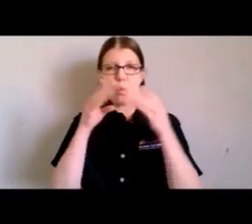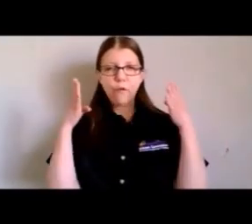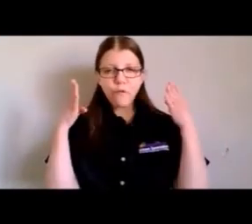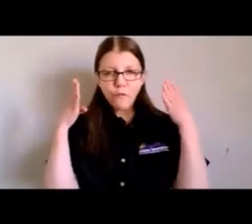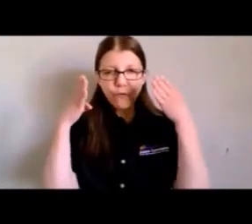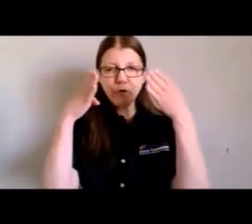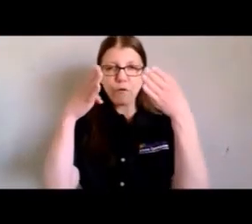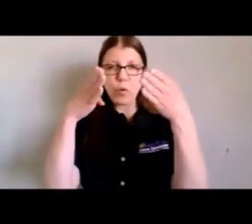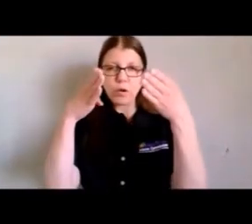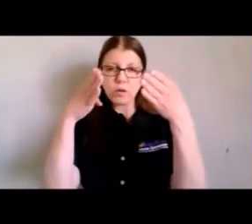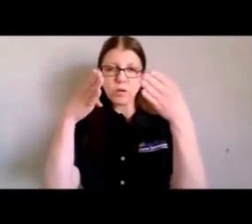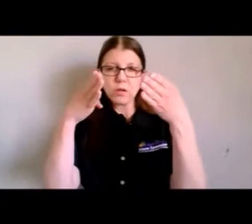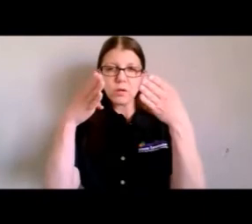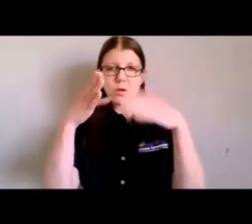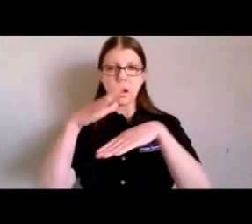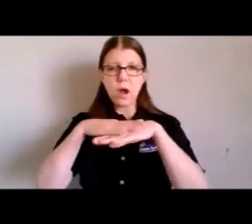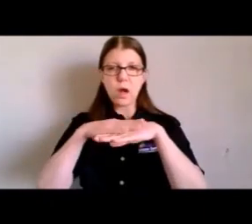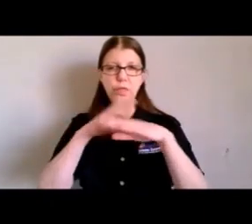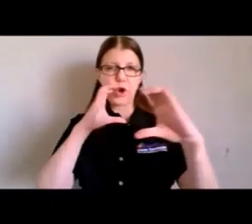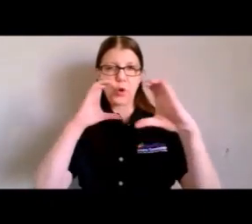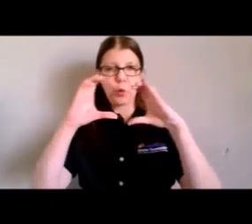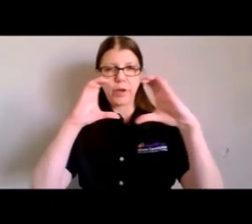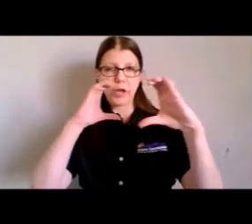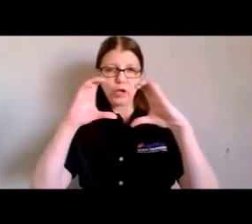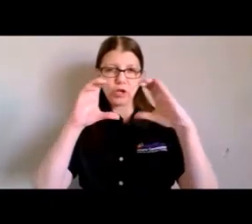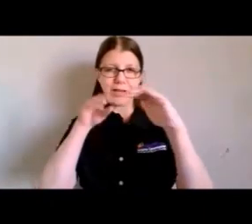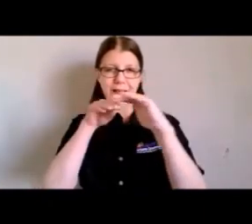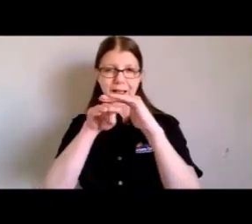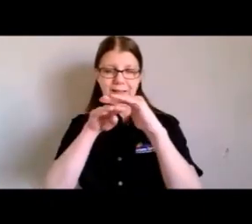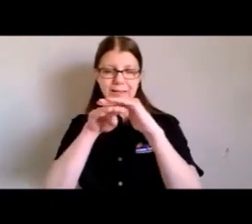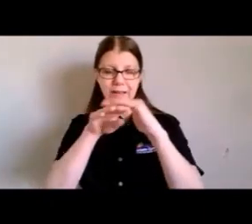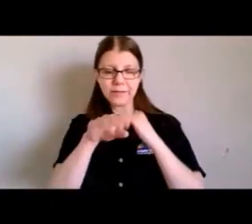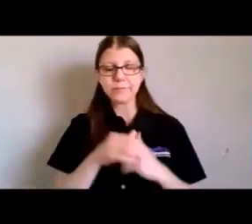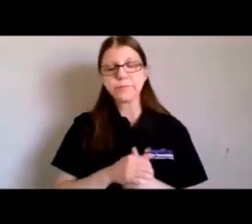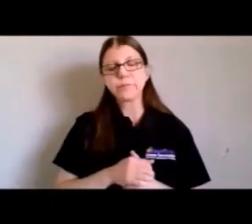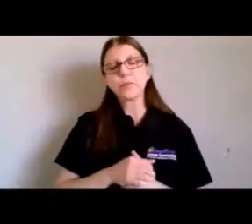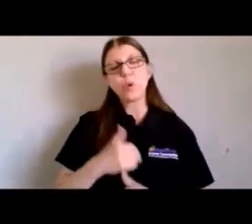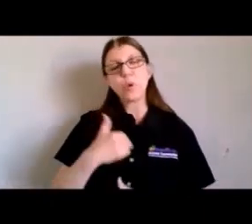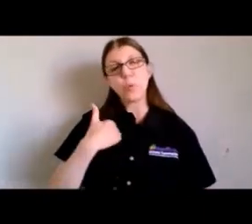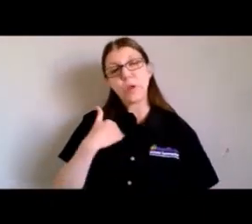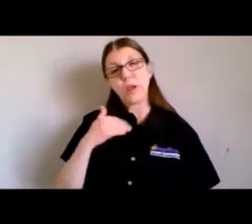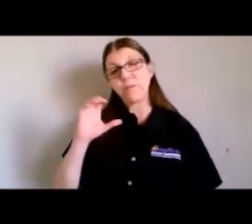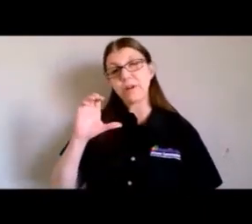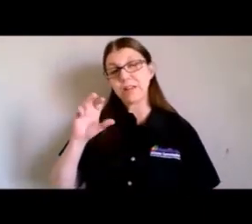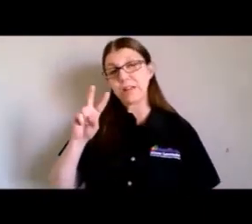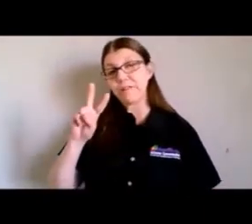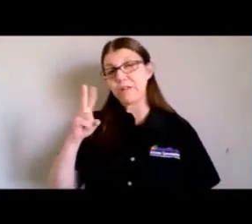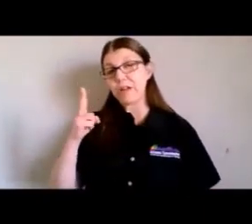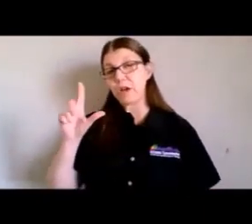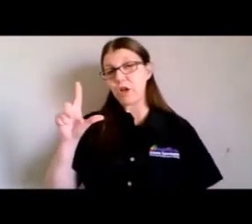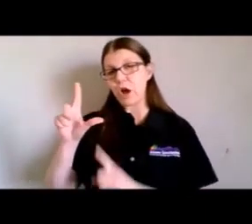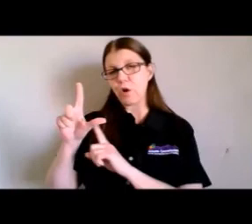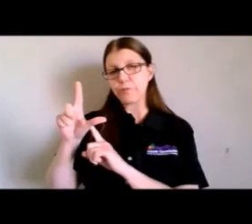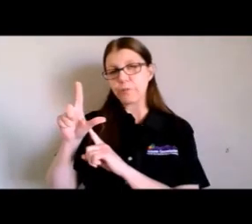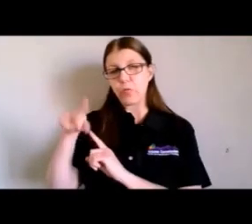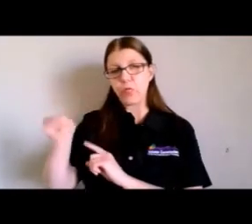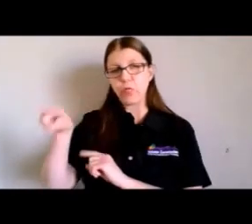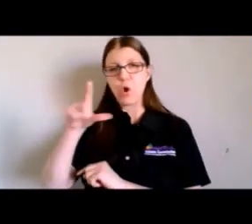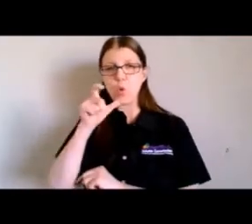color that your signs are based on, so that it is easier for them to access the